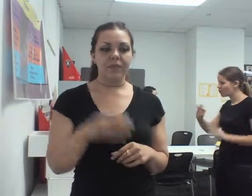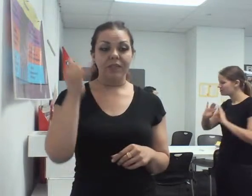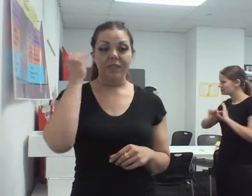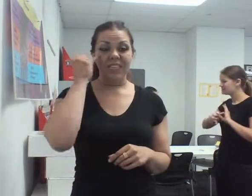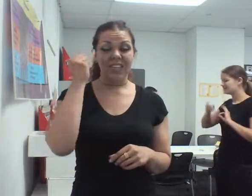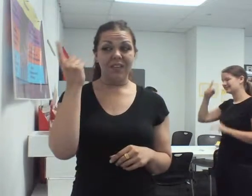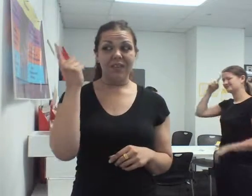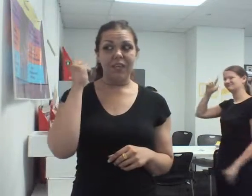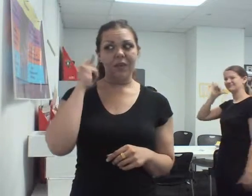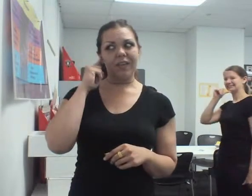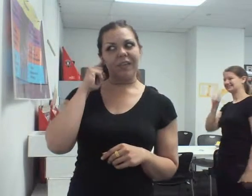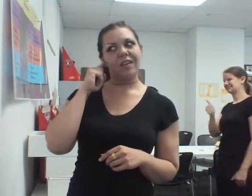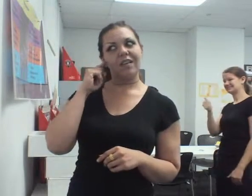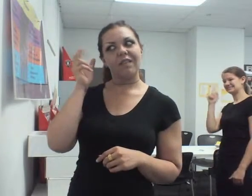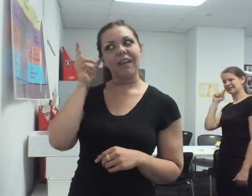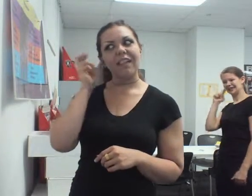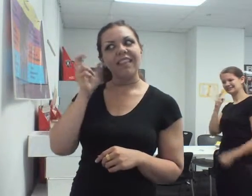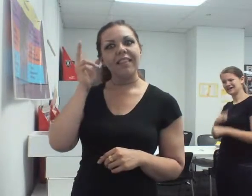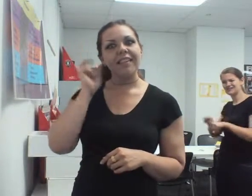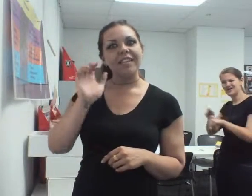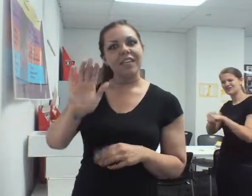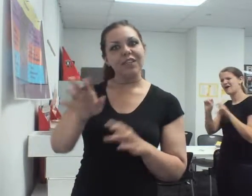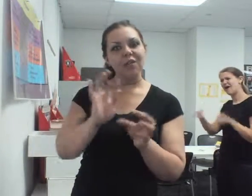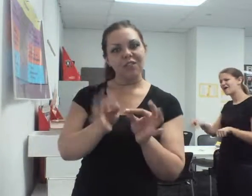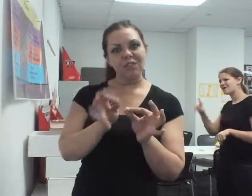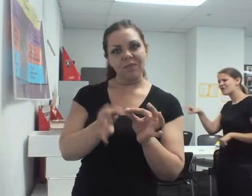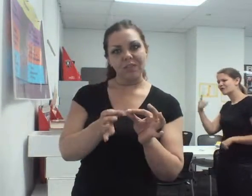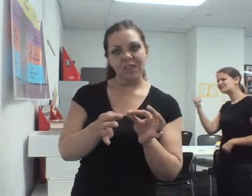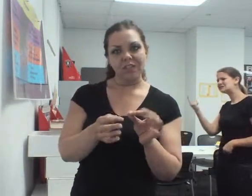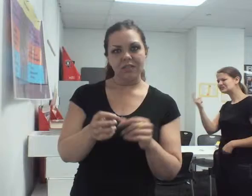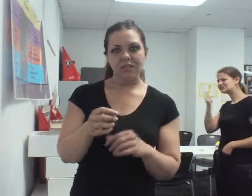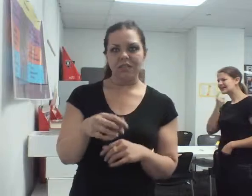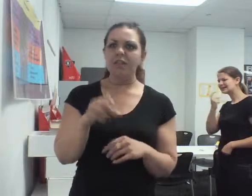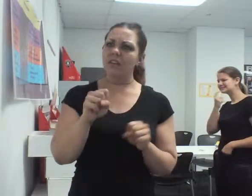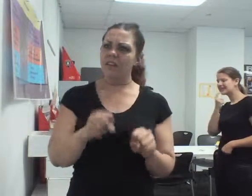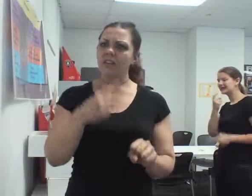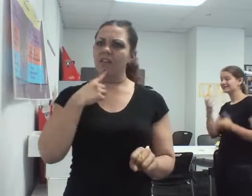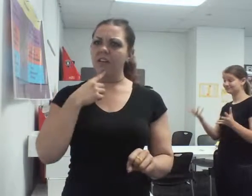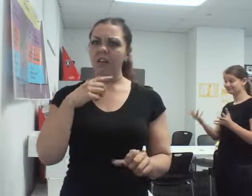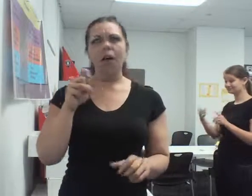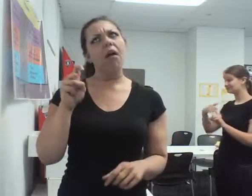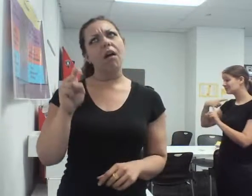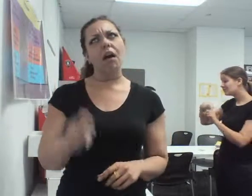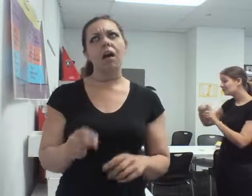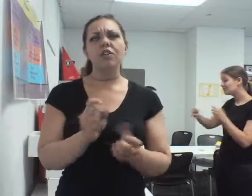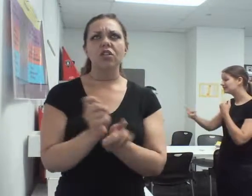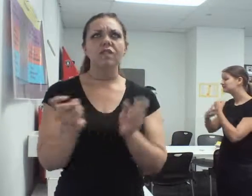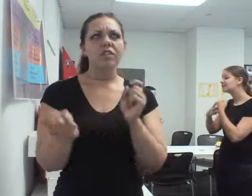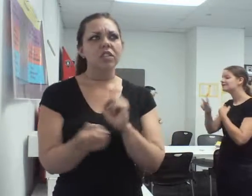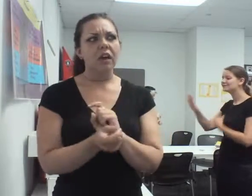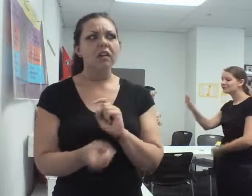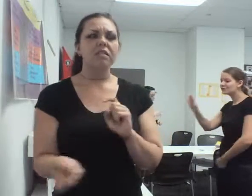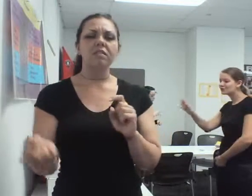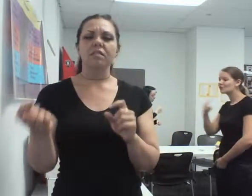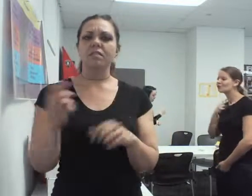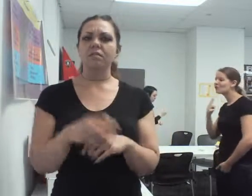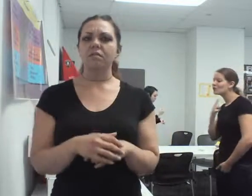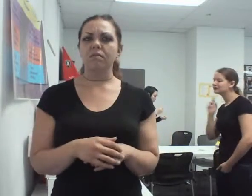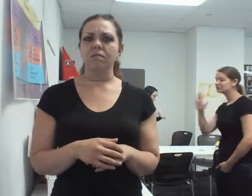natural. Oh, I could have just said, look, you save yourself. You save your voice. You save your cognitive energy. You save